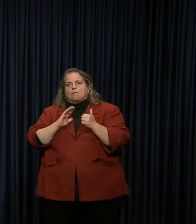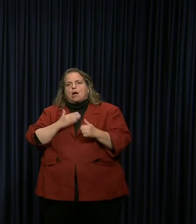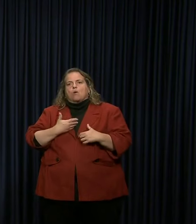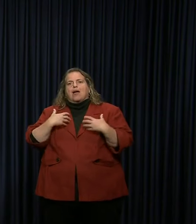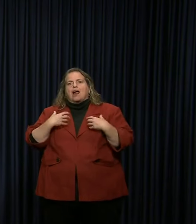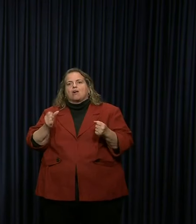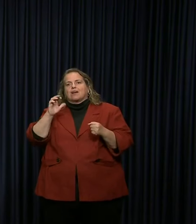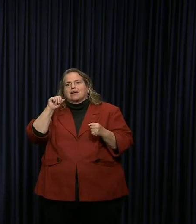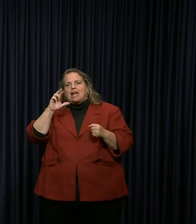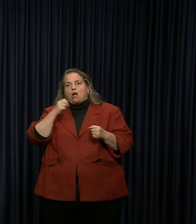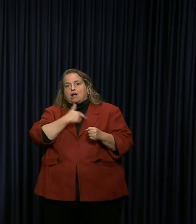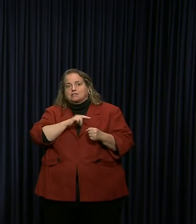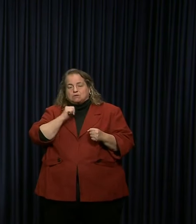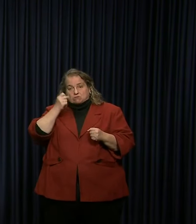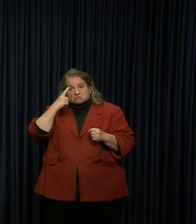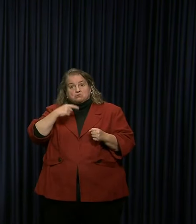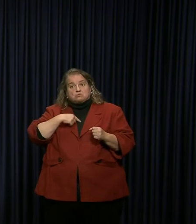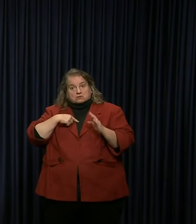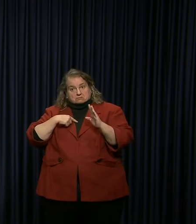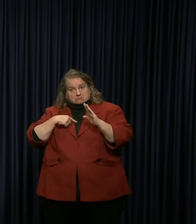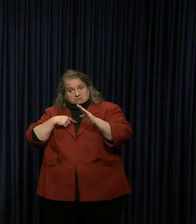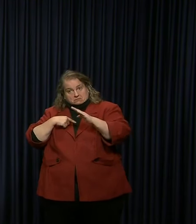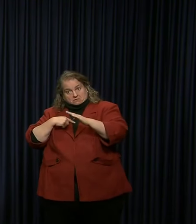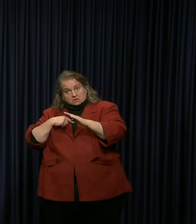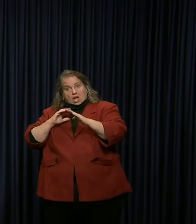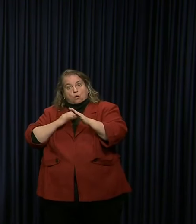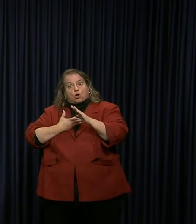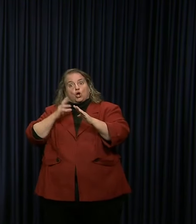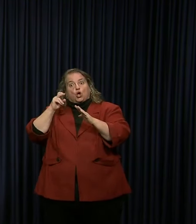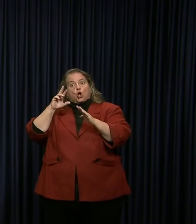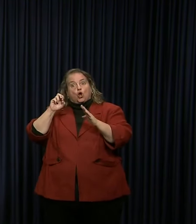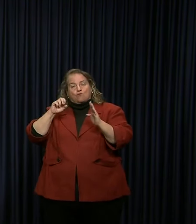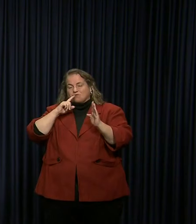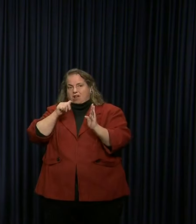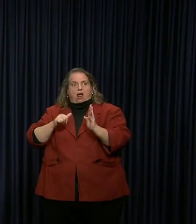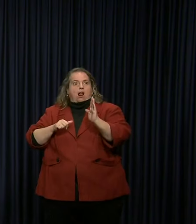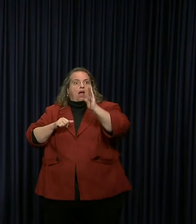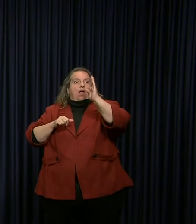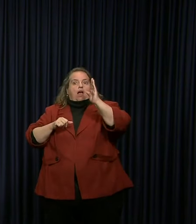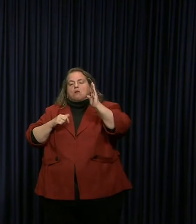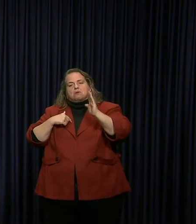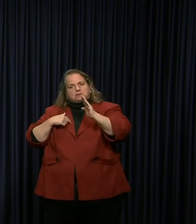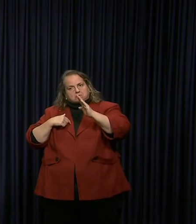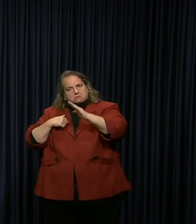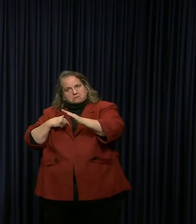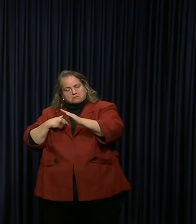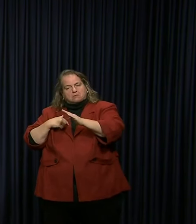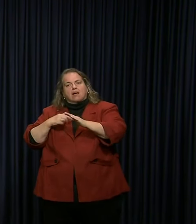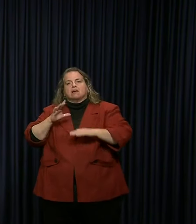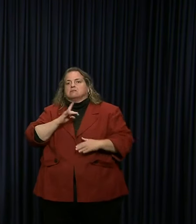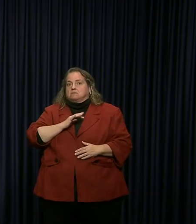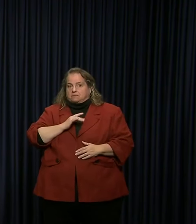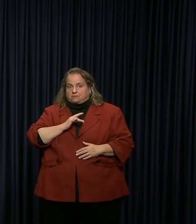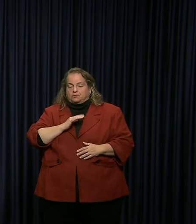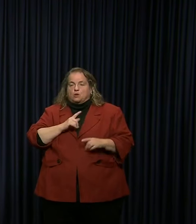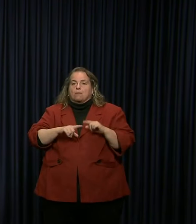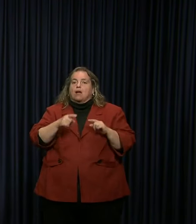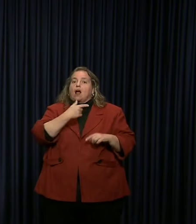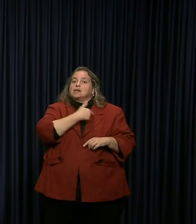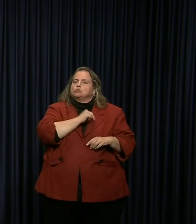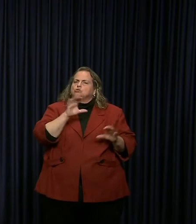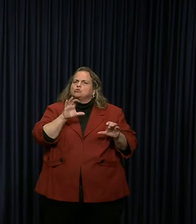It's not just flattening the curve, which we have, and they would tell you that we have. Everything that they and their doctors and everybody else are